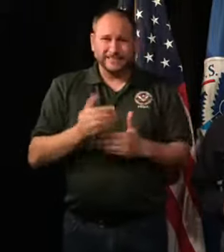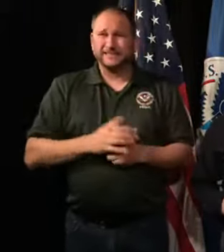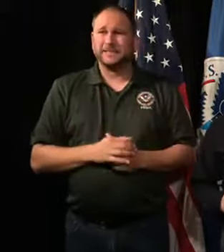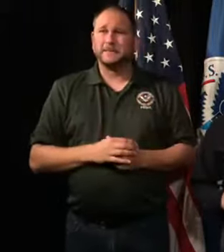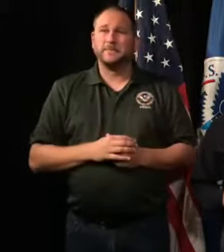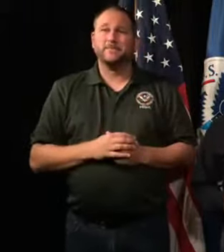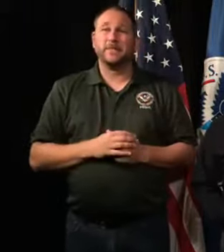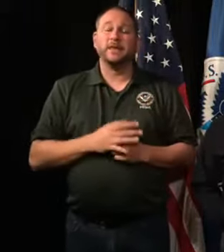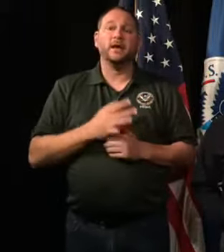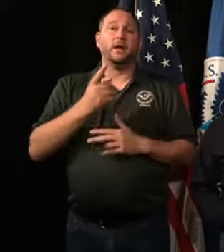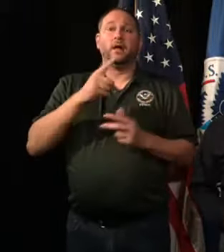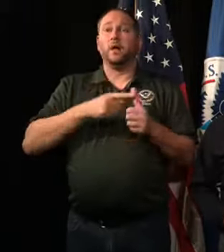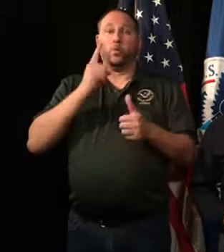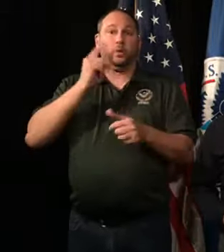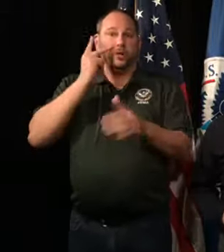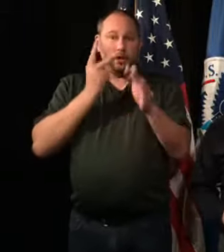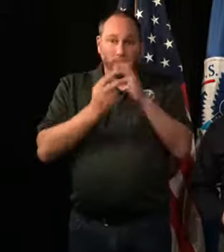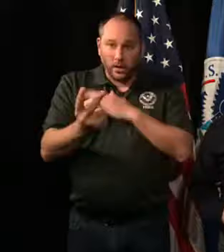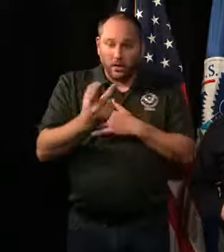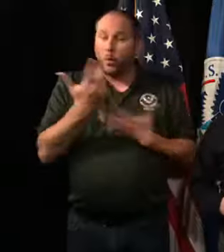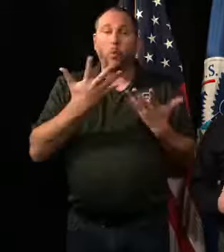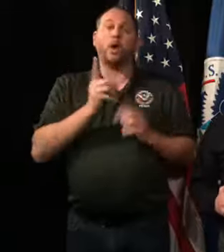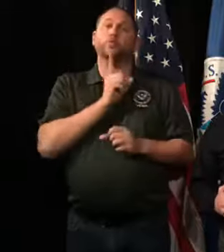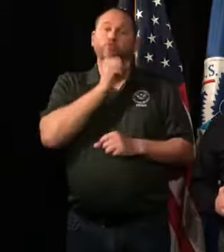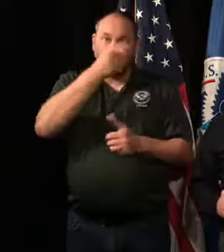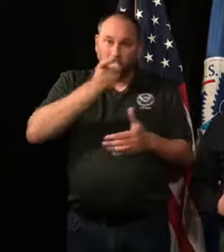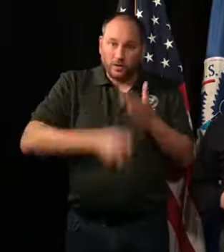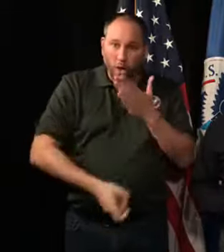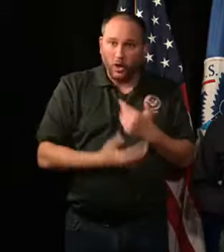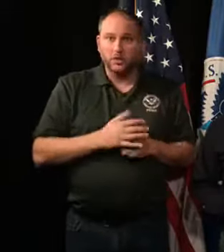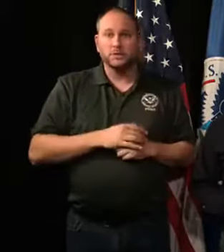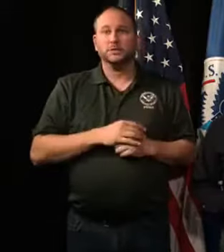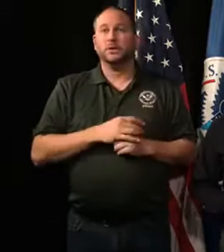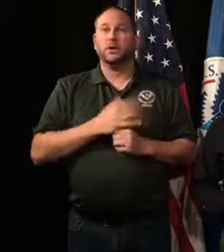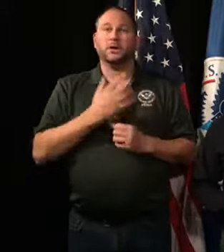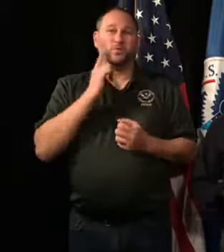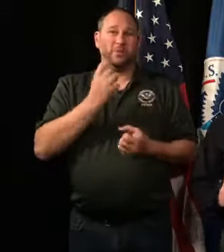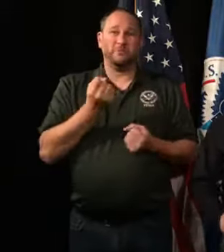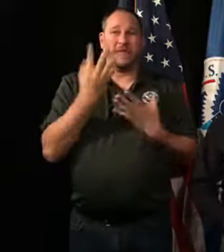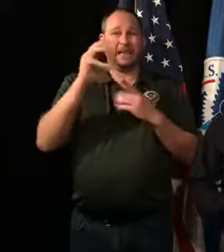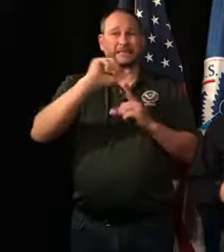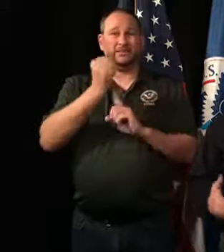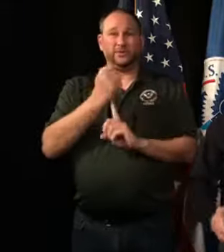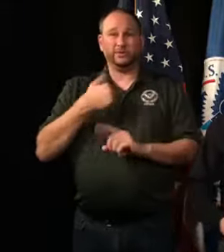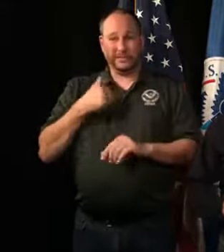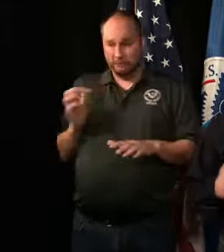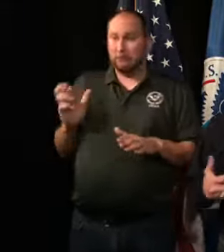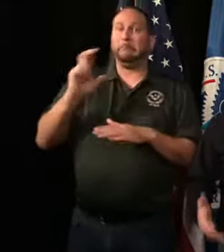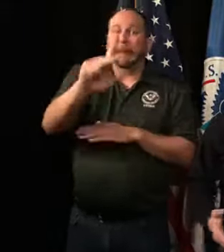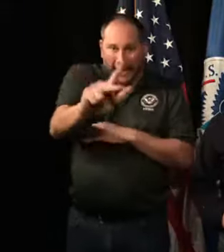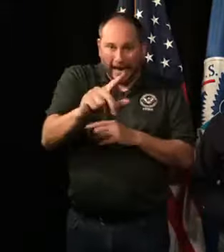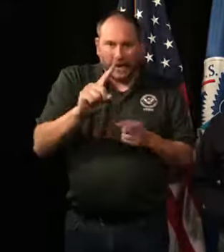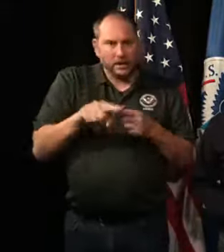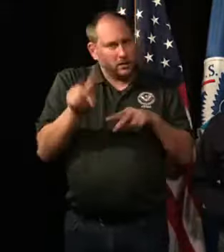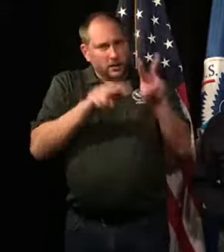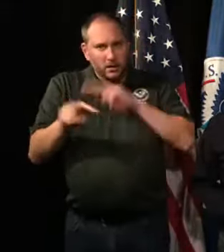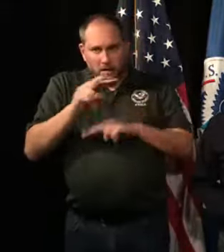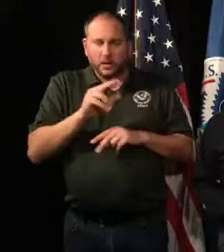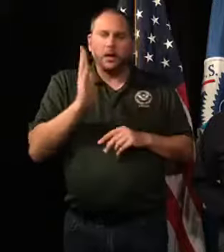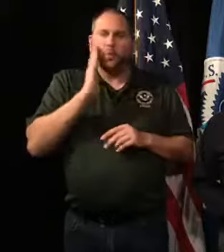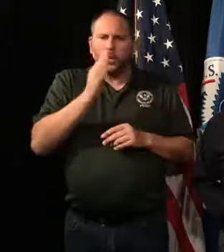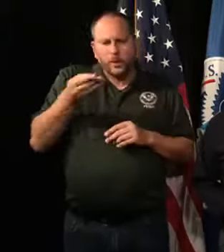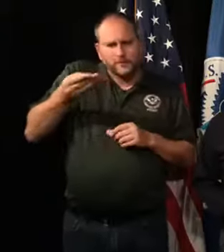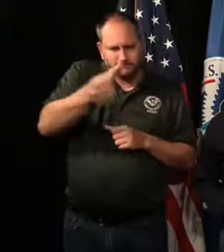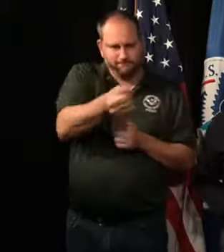estimates, as you get your actual costs. In many instances, we'll come back and provide supplemental payments as we go